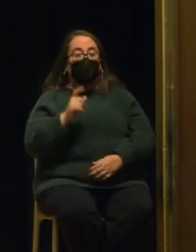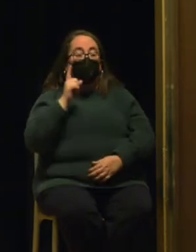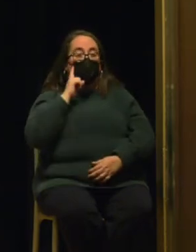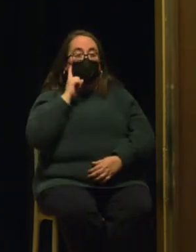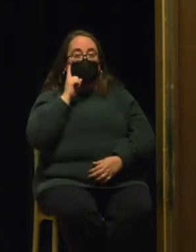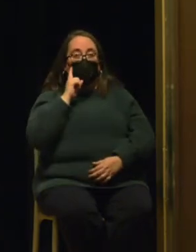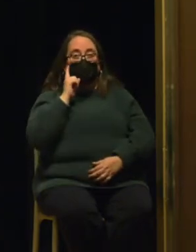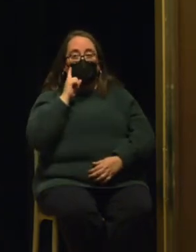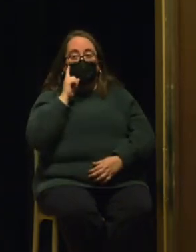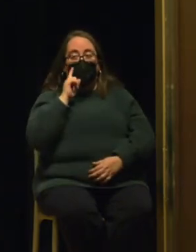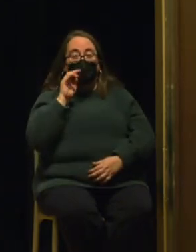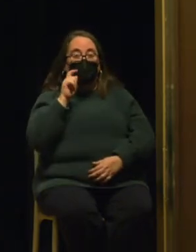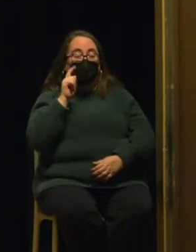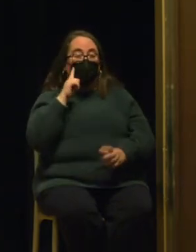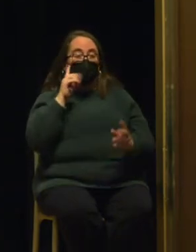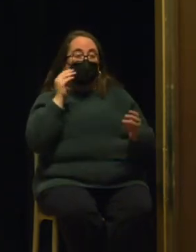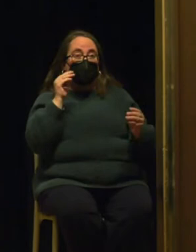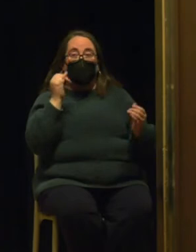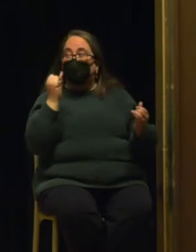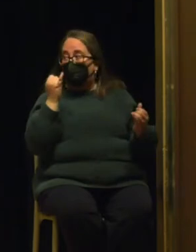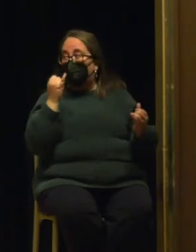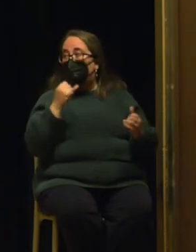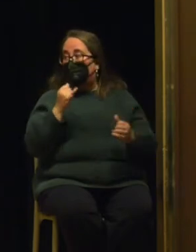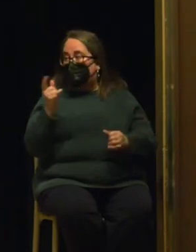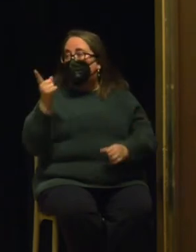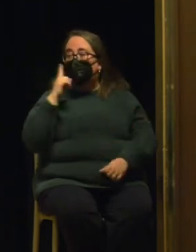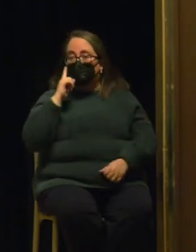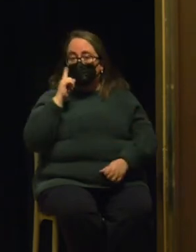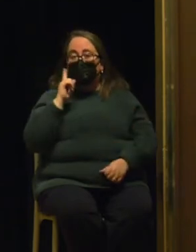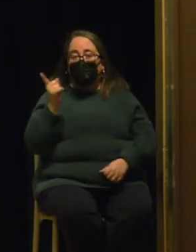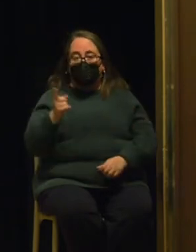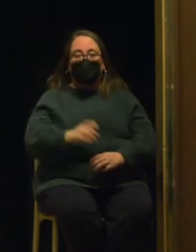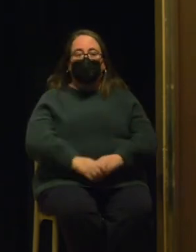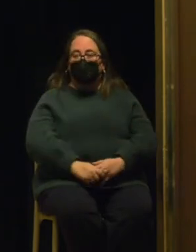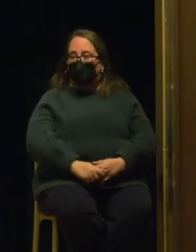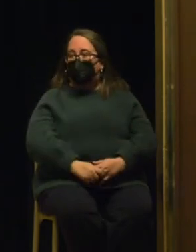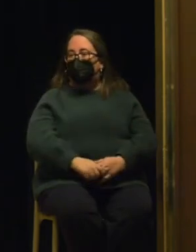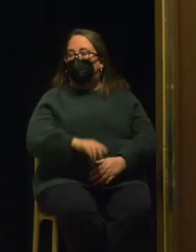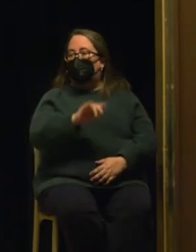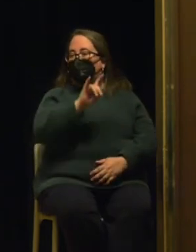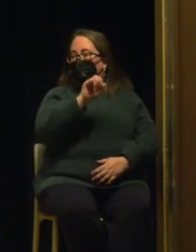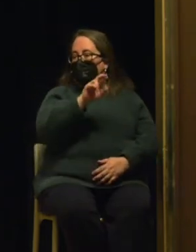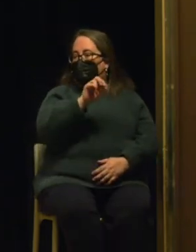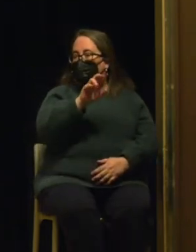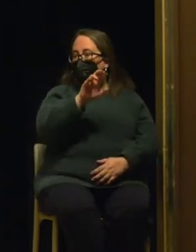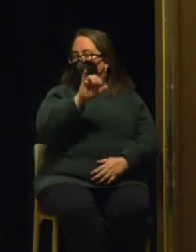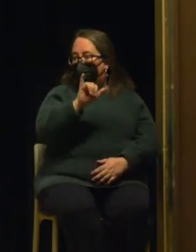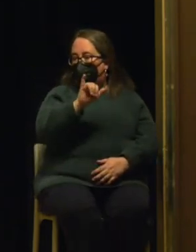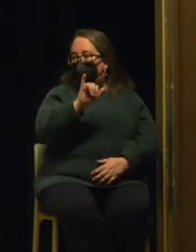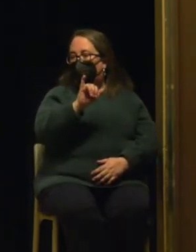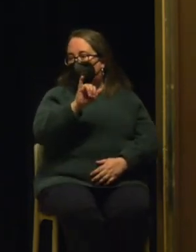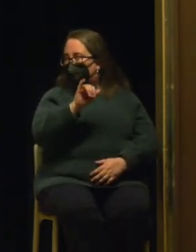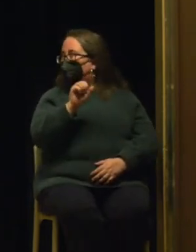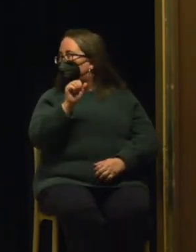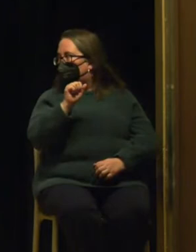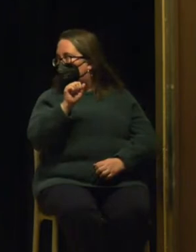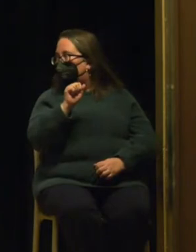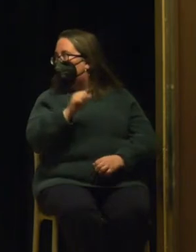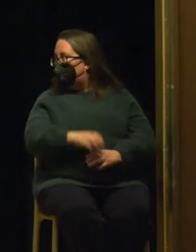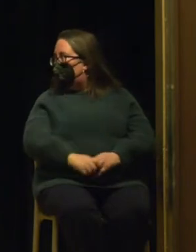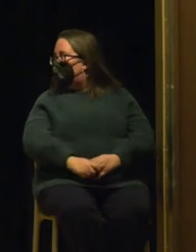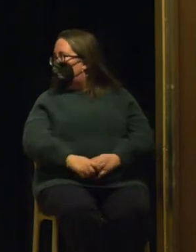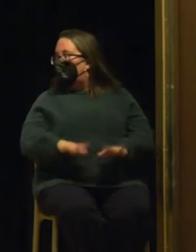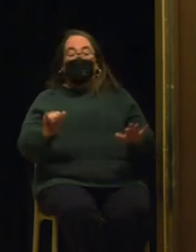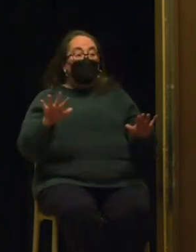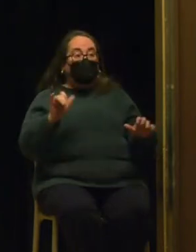BET's up for sale. Tyler Perry. Mm-hmm. Tyler Perry. Byron Allen. That's mm-hmm. yeah. So all